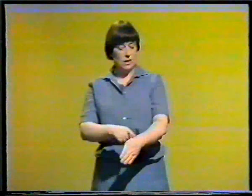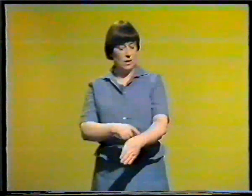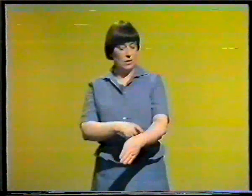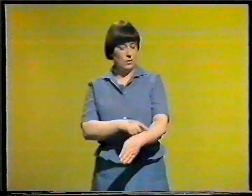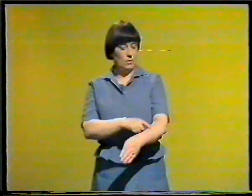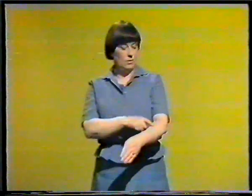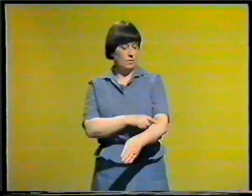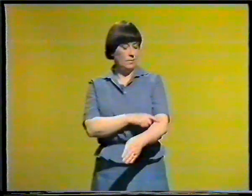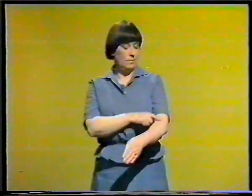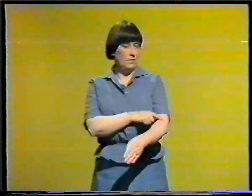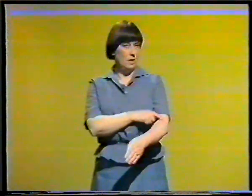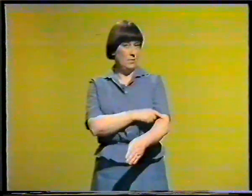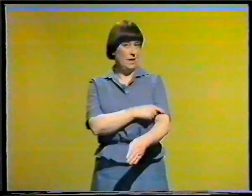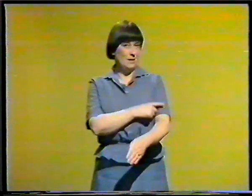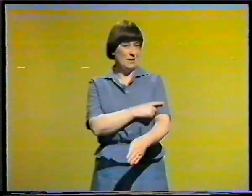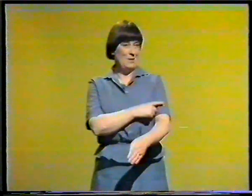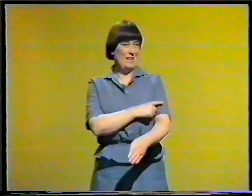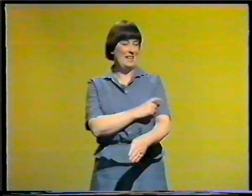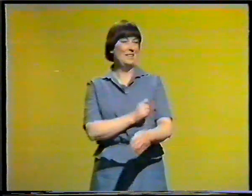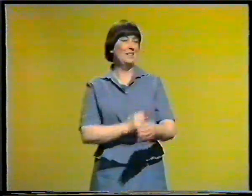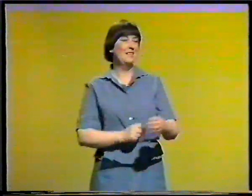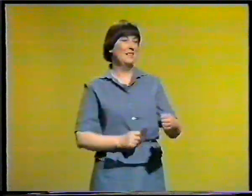Slow. Make it slowly.